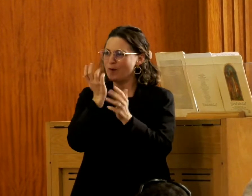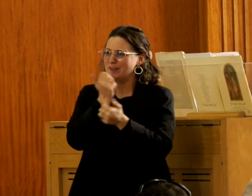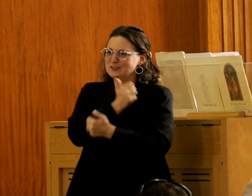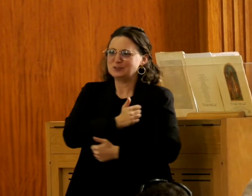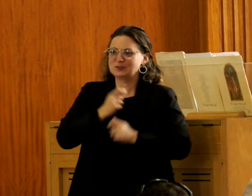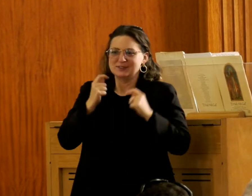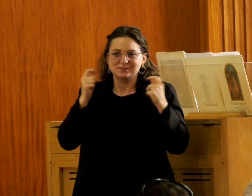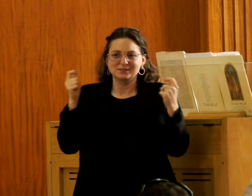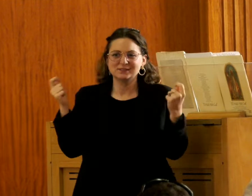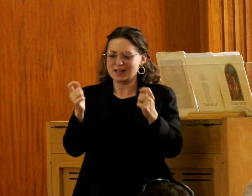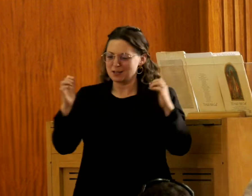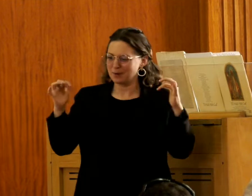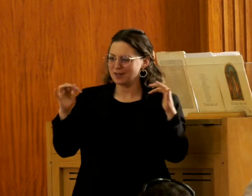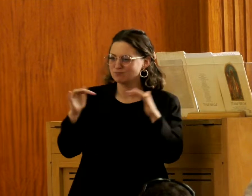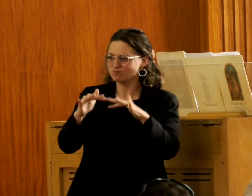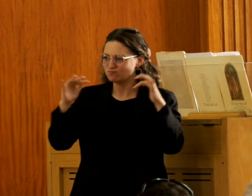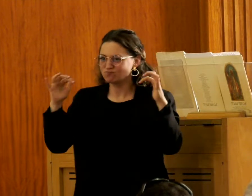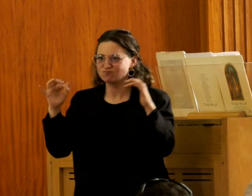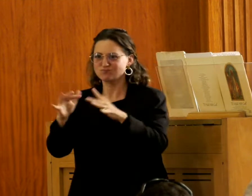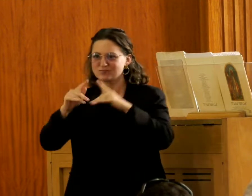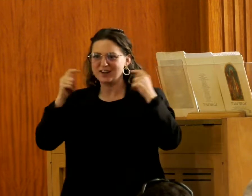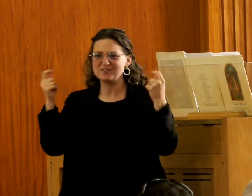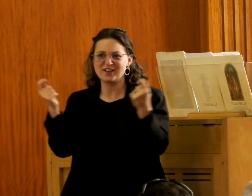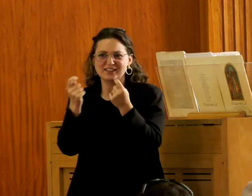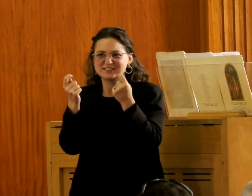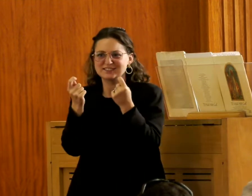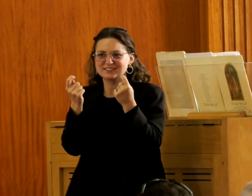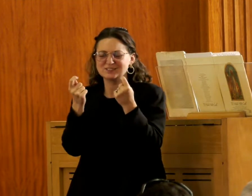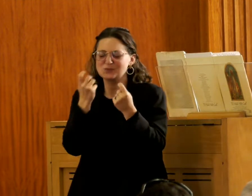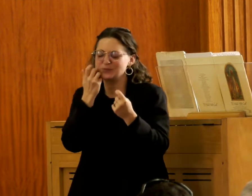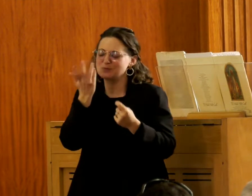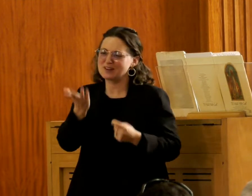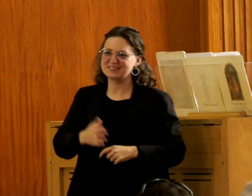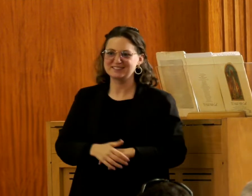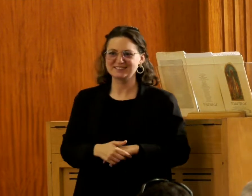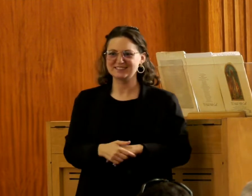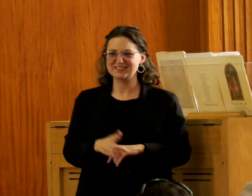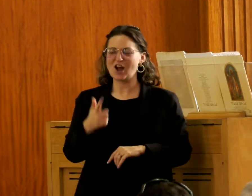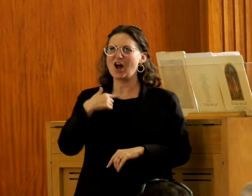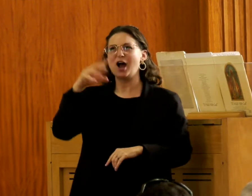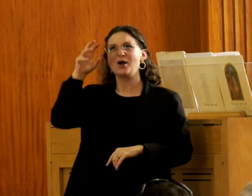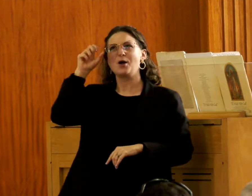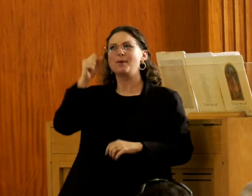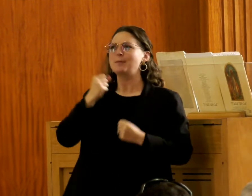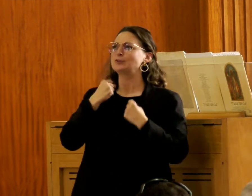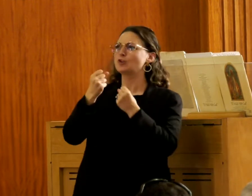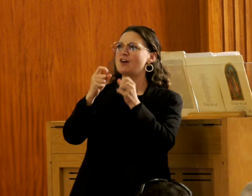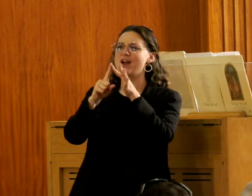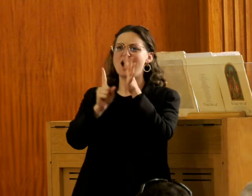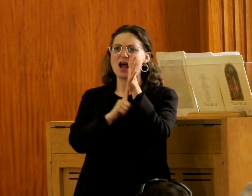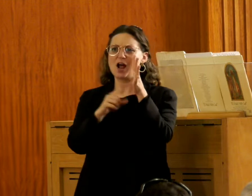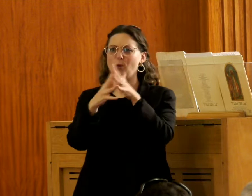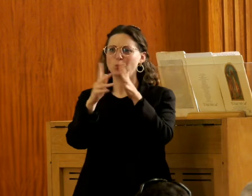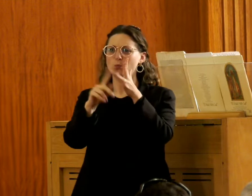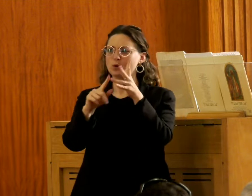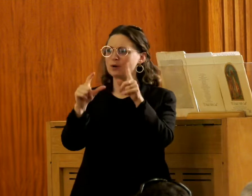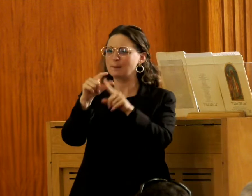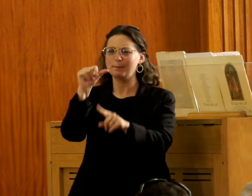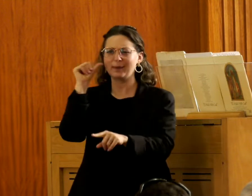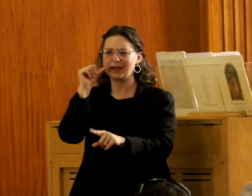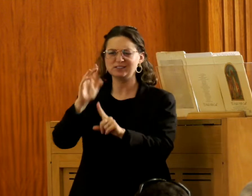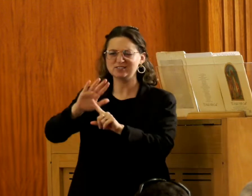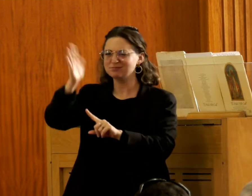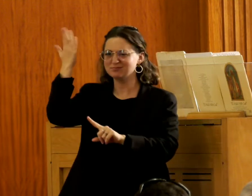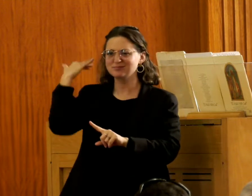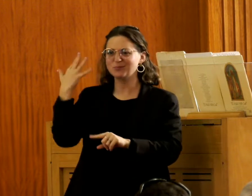many celebrations and milestones events together. I remember driving to Elwood Beach once, and